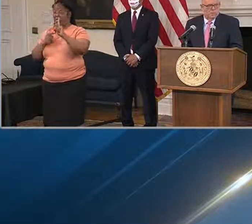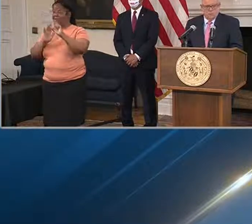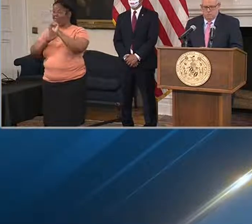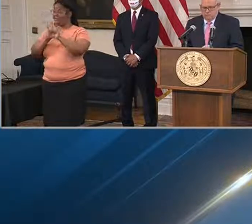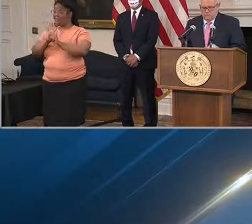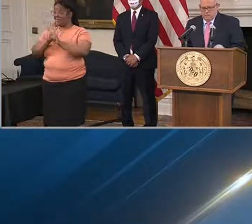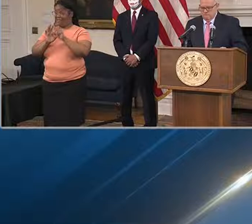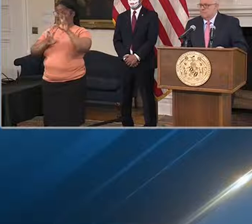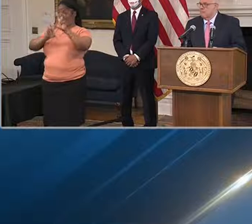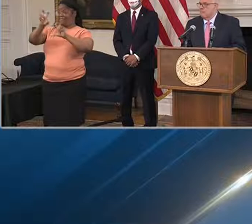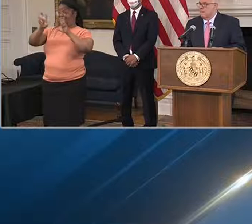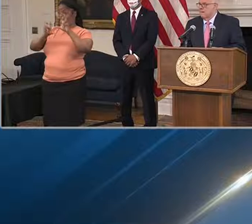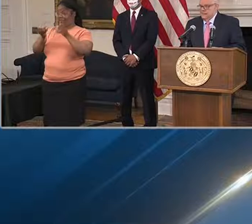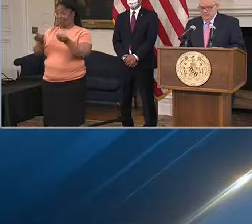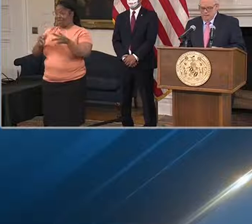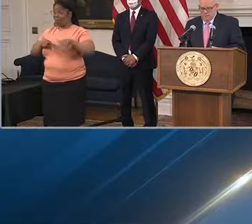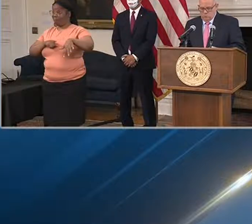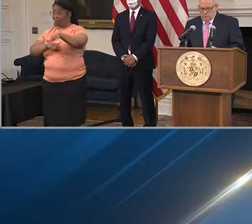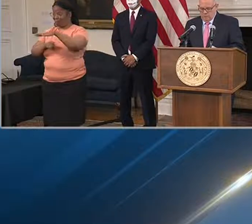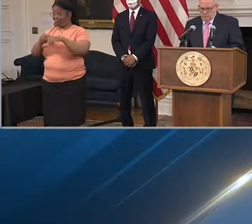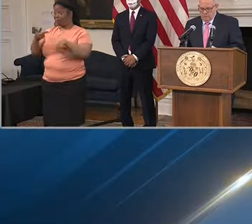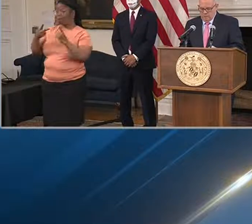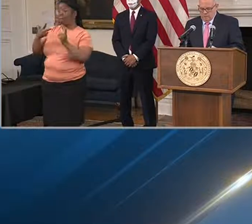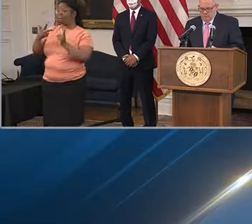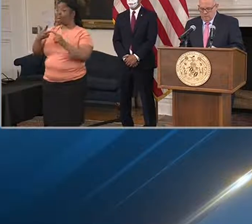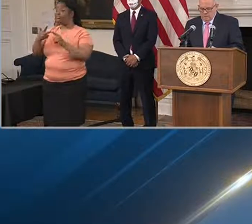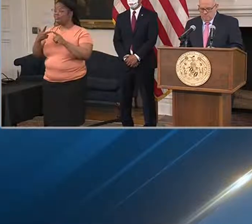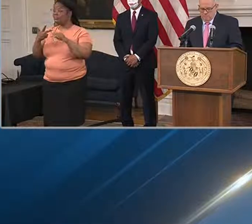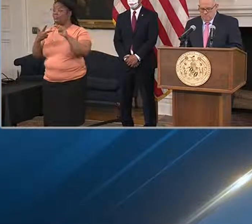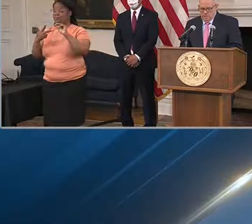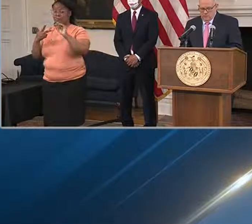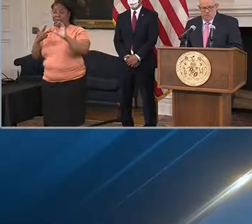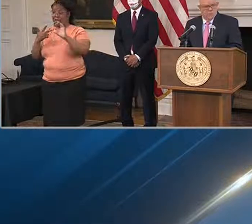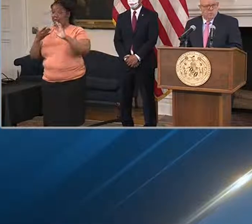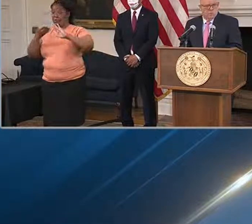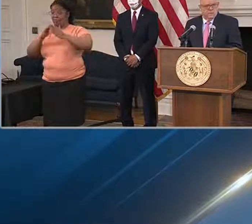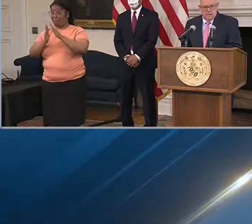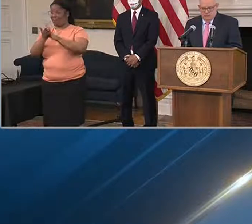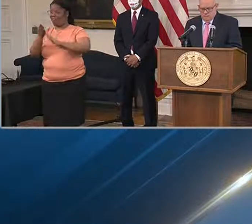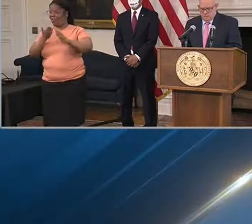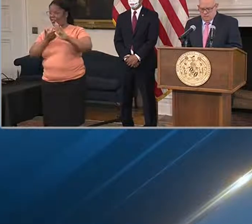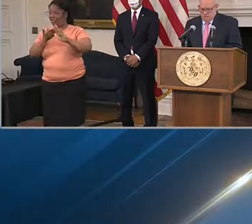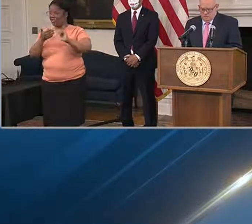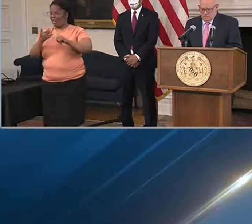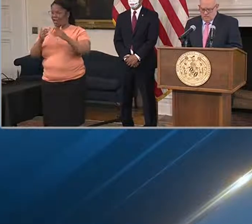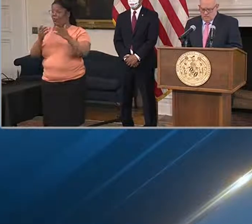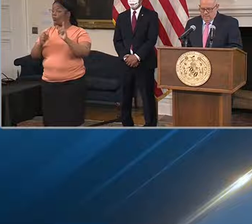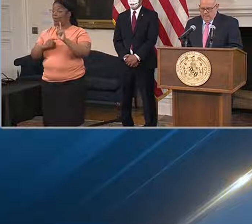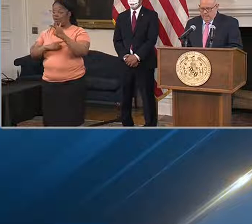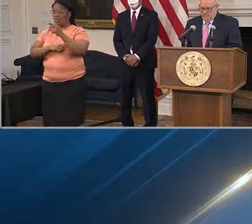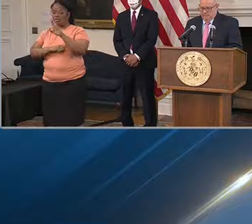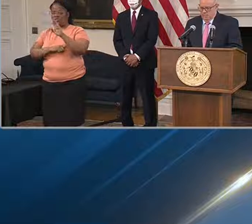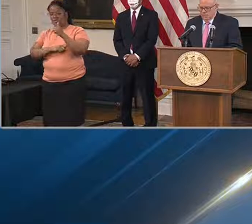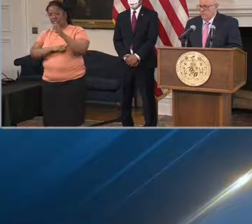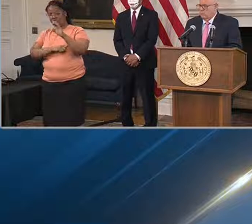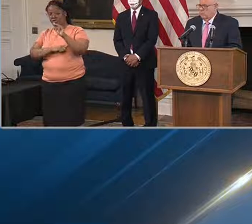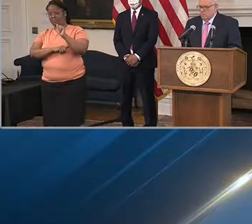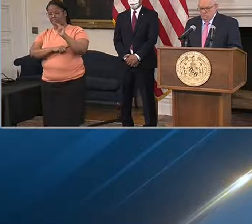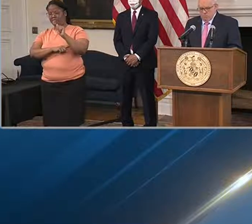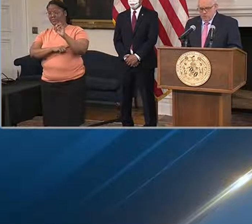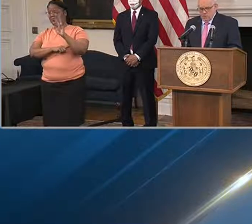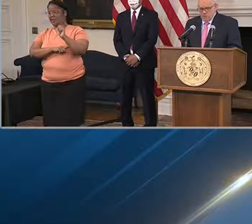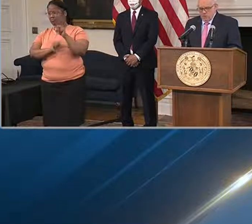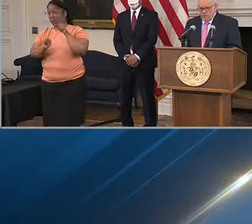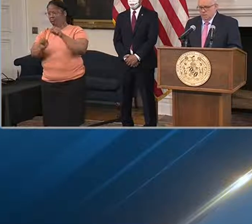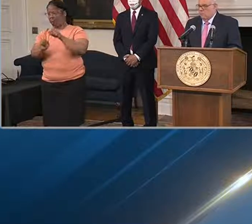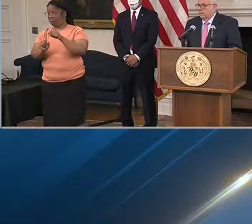College campus in Germantown. Next week, we open them at Frederick Community College and at the Navy Marine